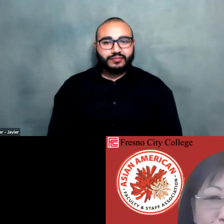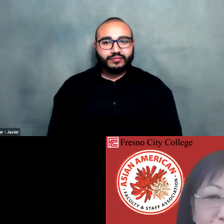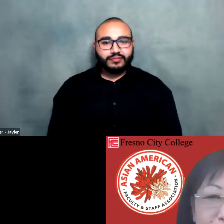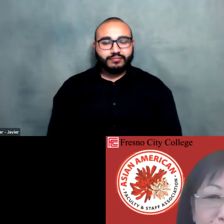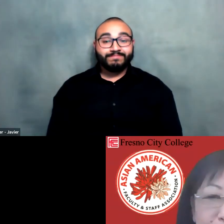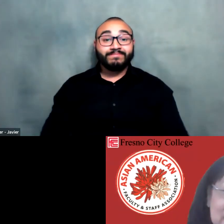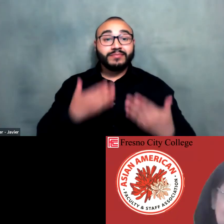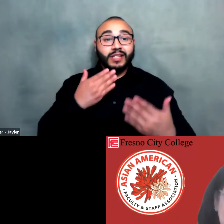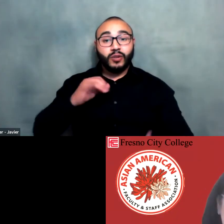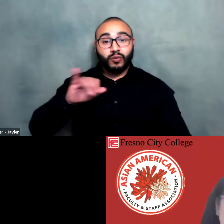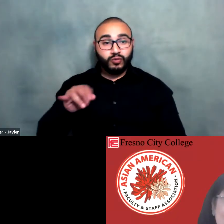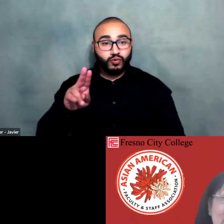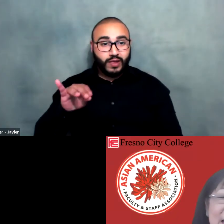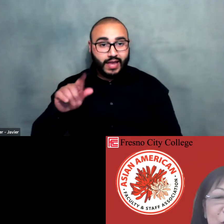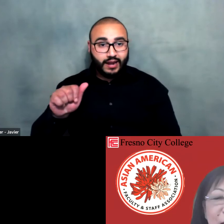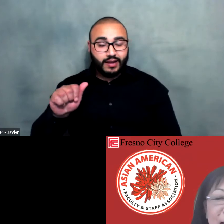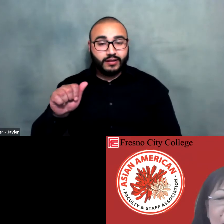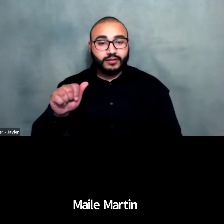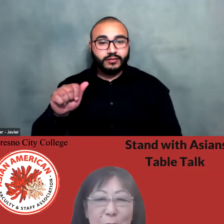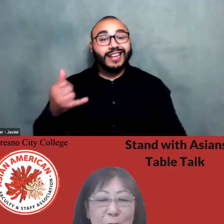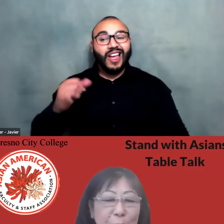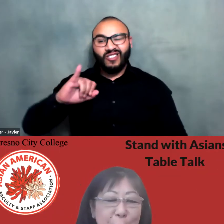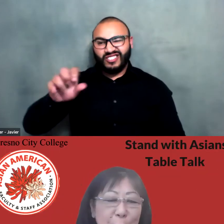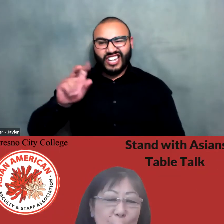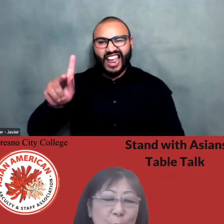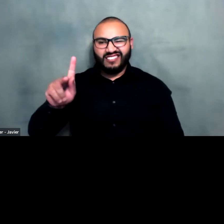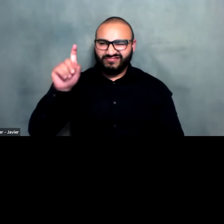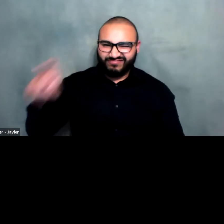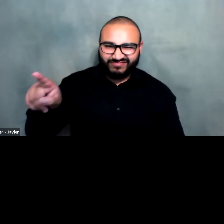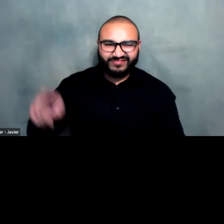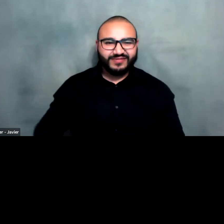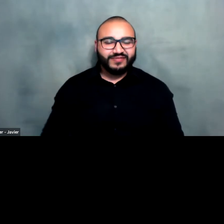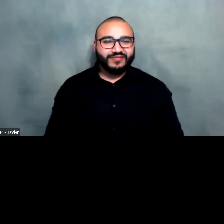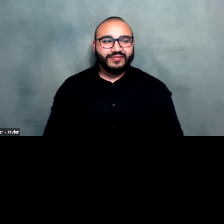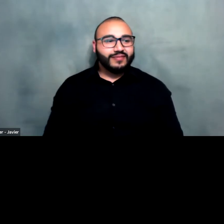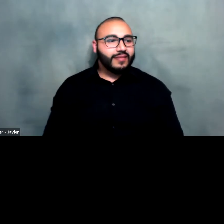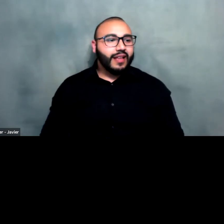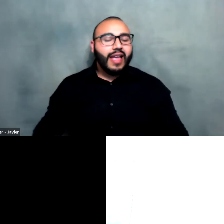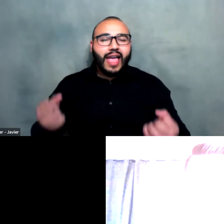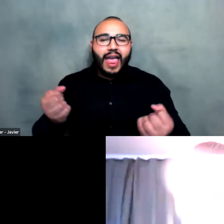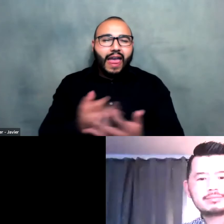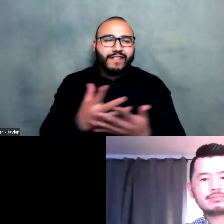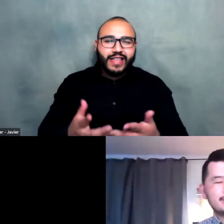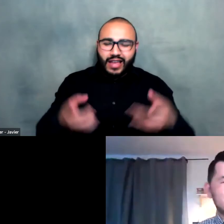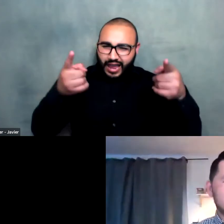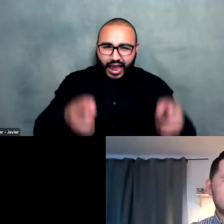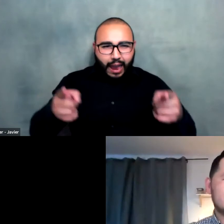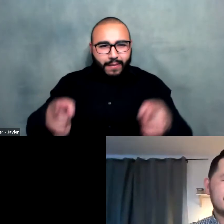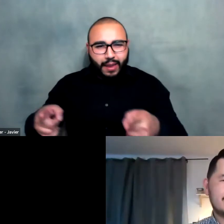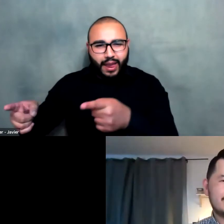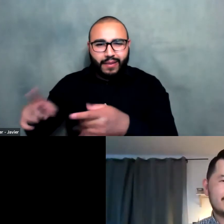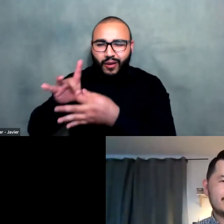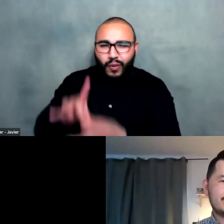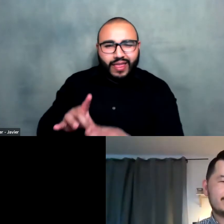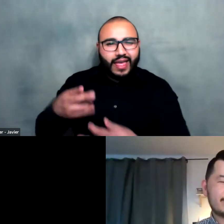Thank you, Juliana. Now, Jack, I have a question for you. In light of everything that has happened, even with the